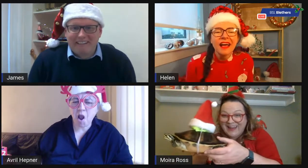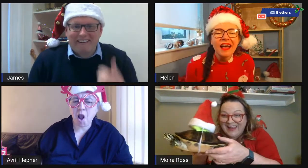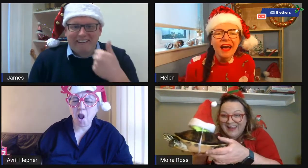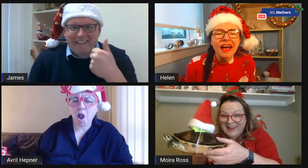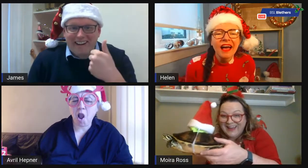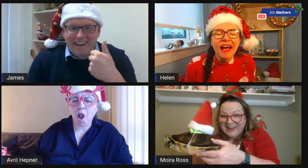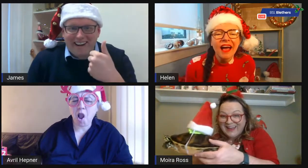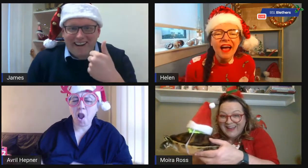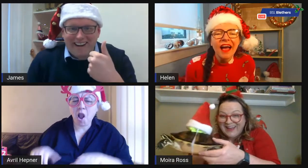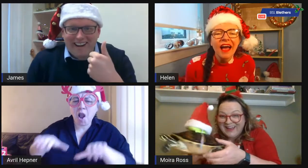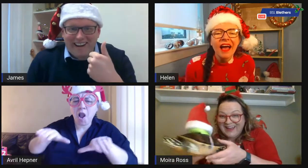Ta-da!